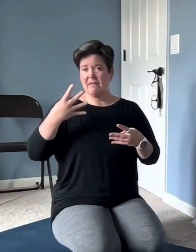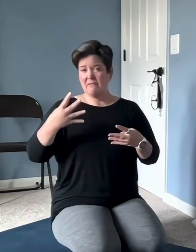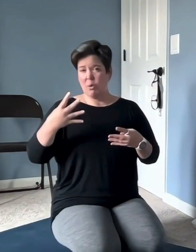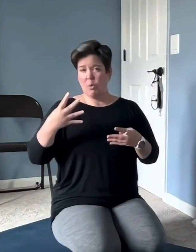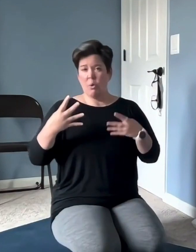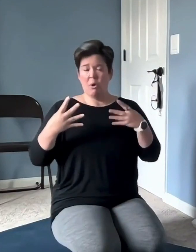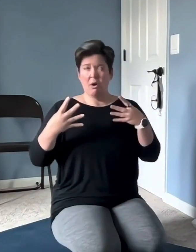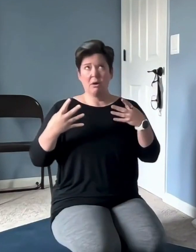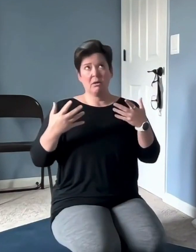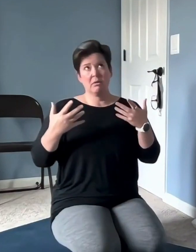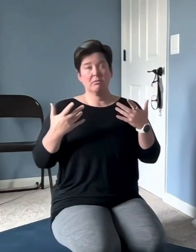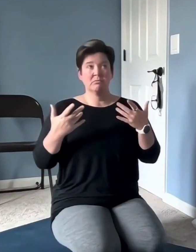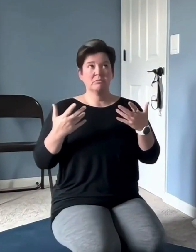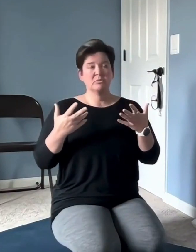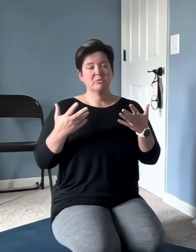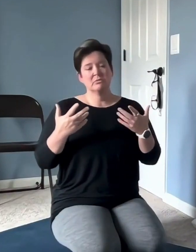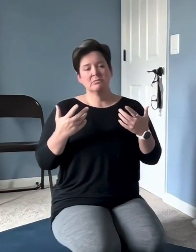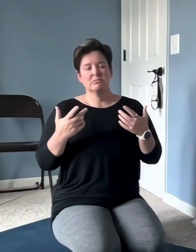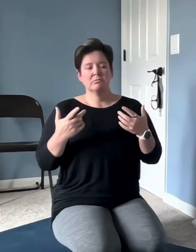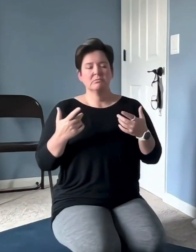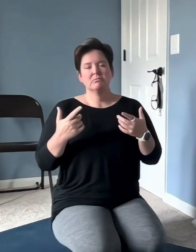Perhaps doing this 4 per side.